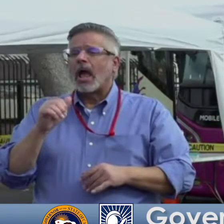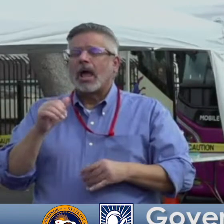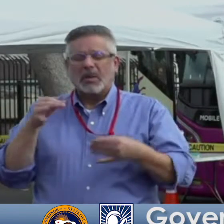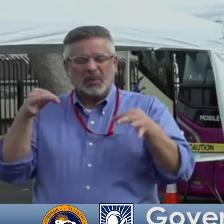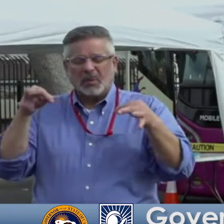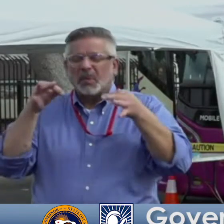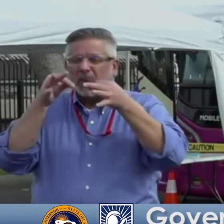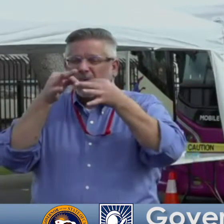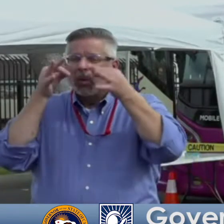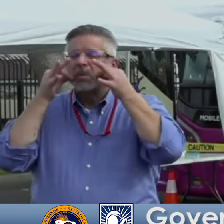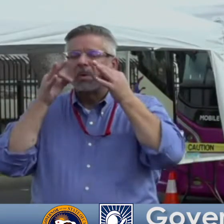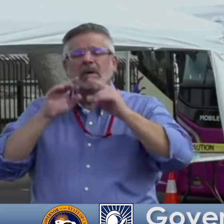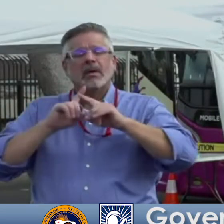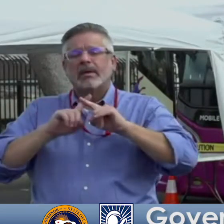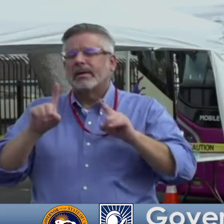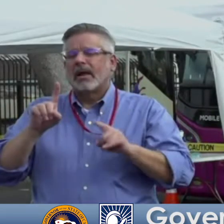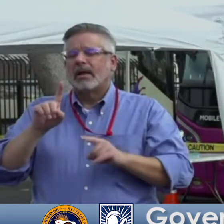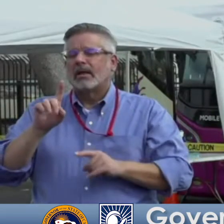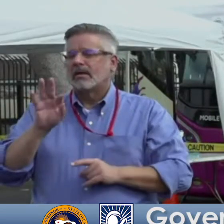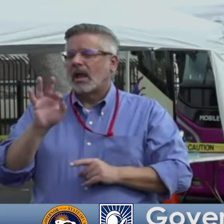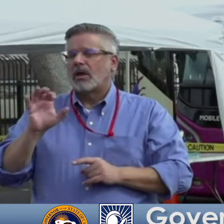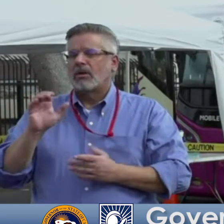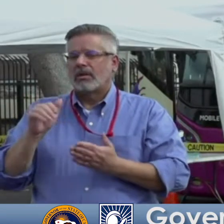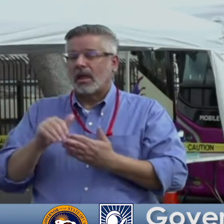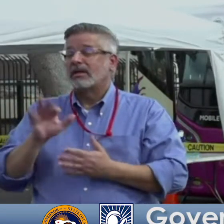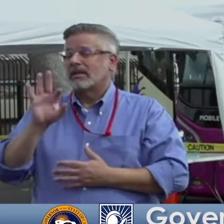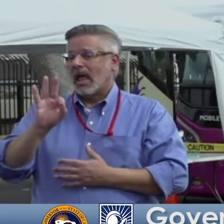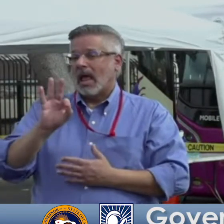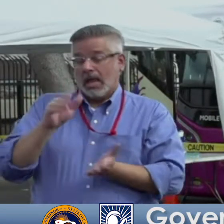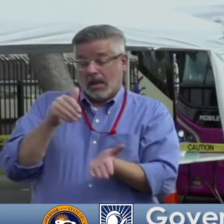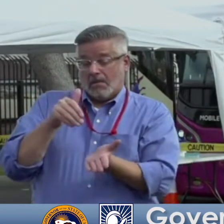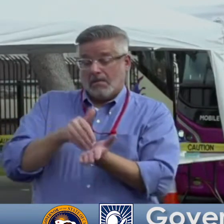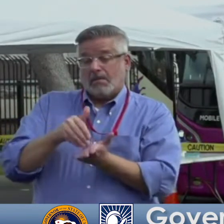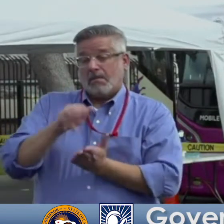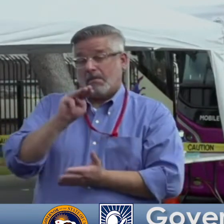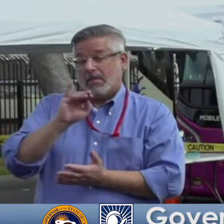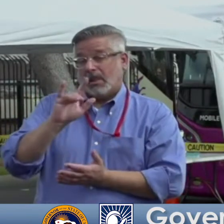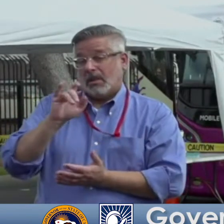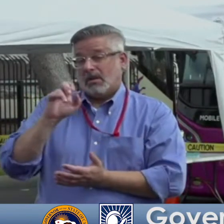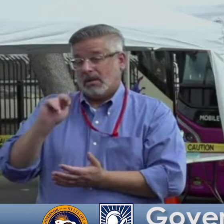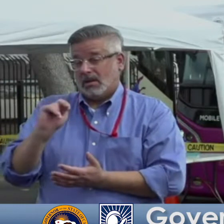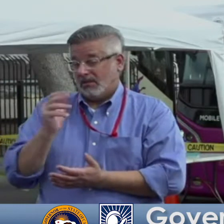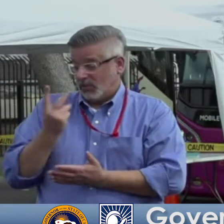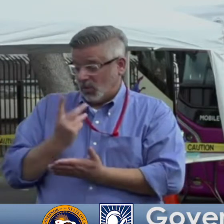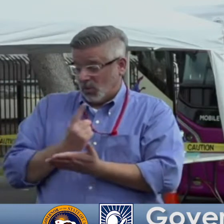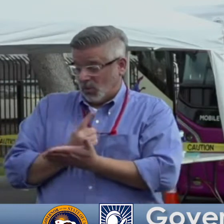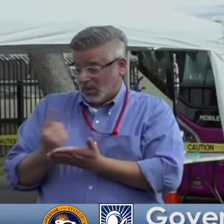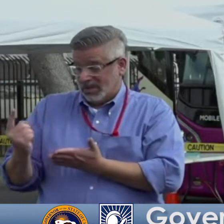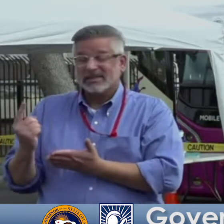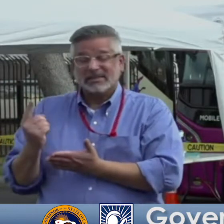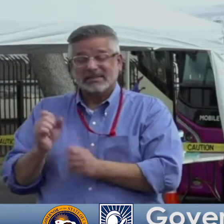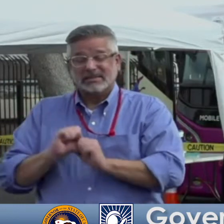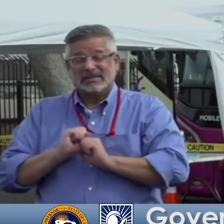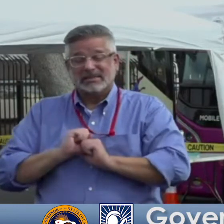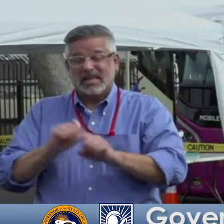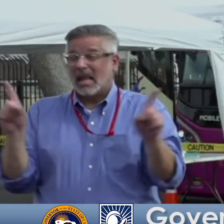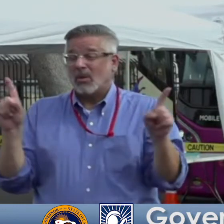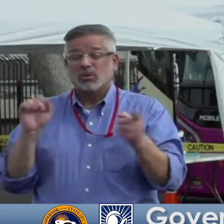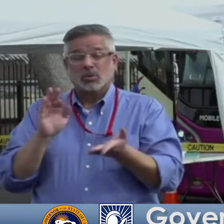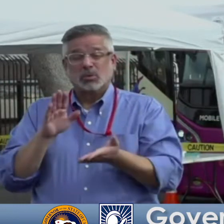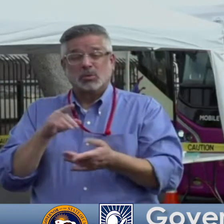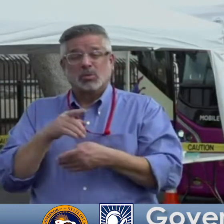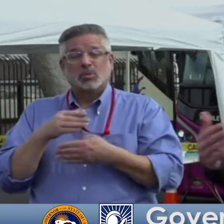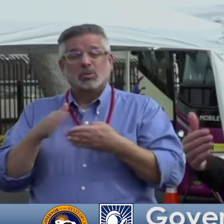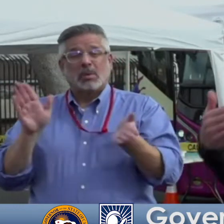masks, not 900,000, not a million, 9 million. In the last few weeks, we've sent out to our public schools. We have